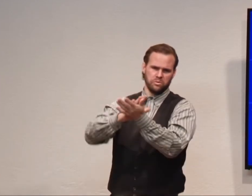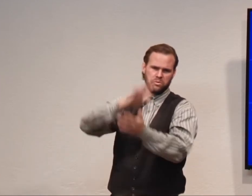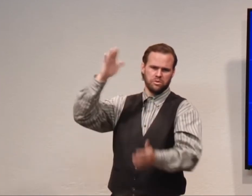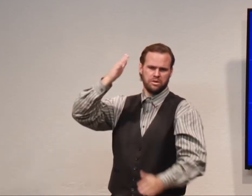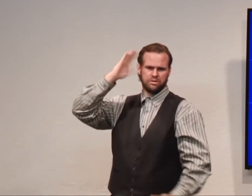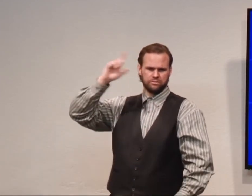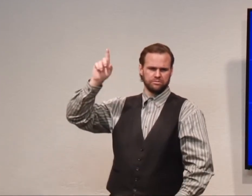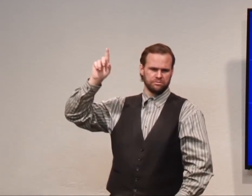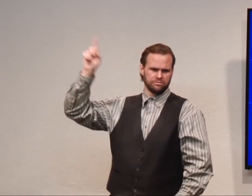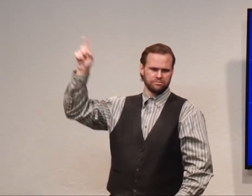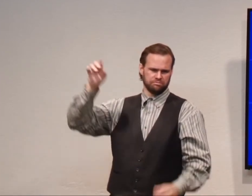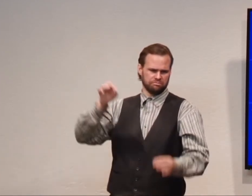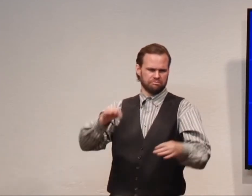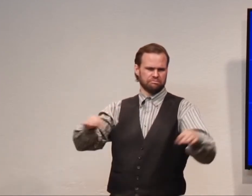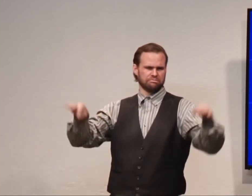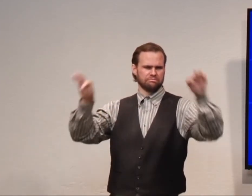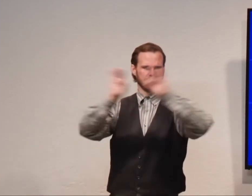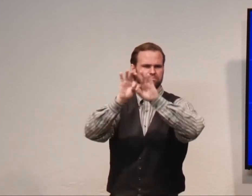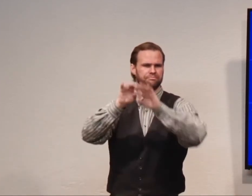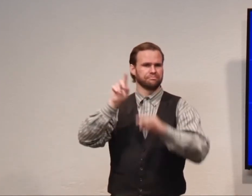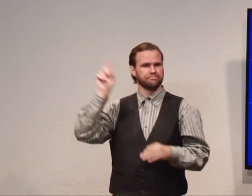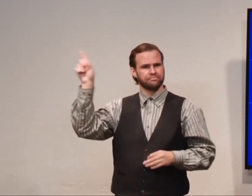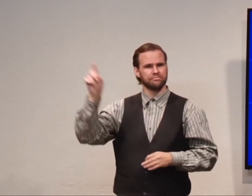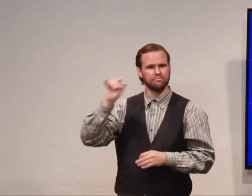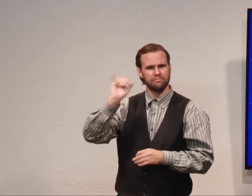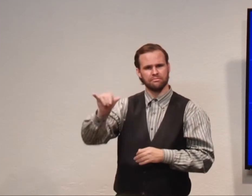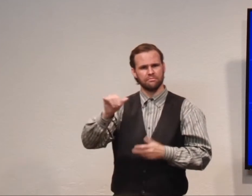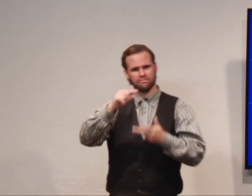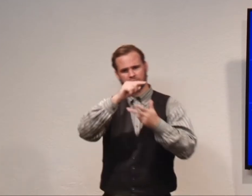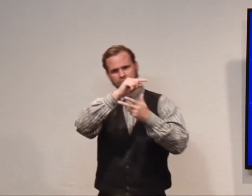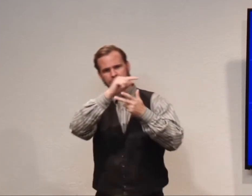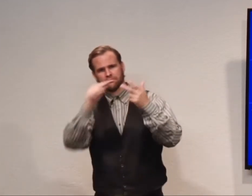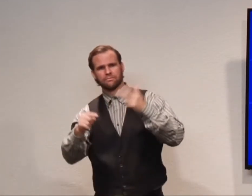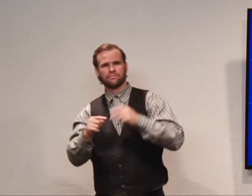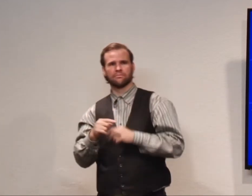Jesus Christ is the one, and it's all to God's glory.